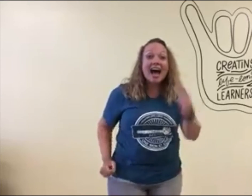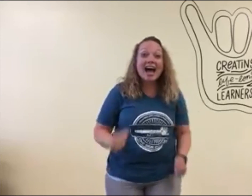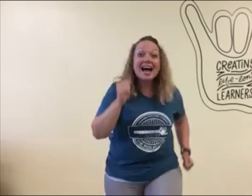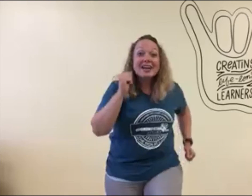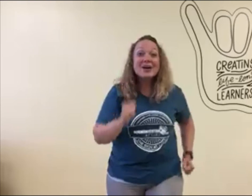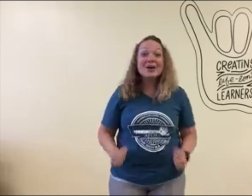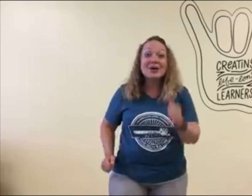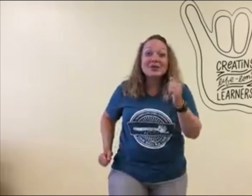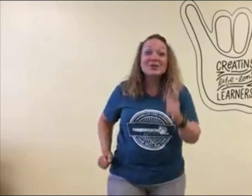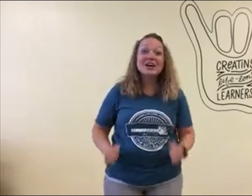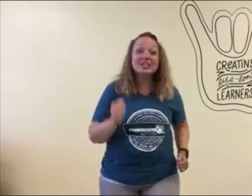ho, watch me blow.